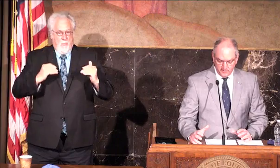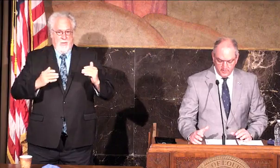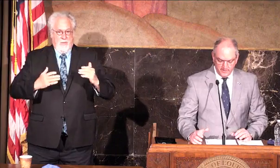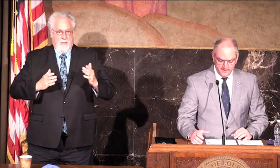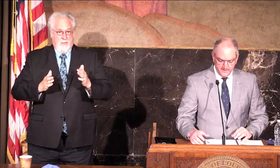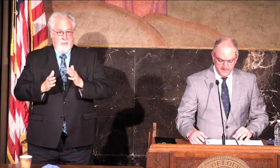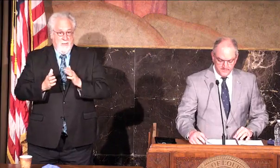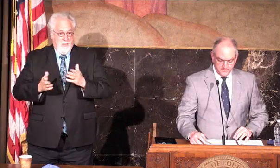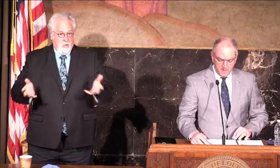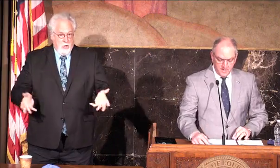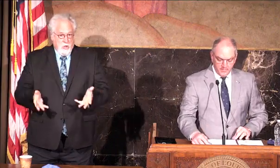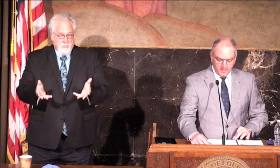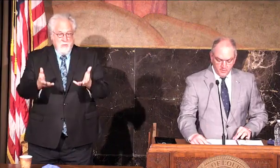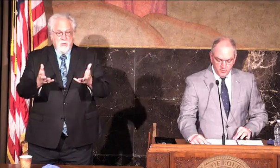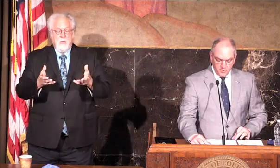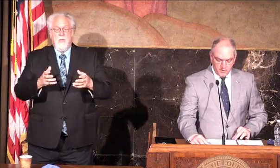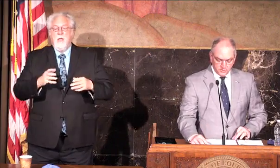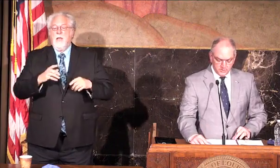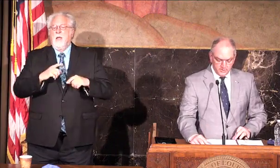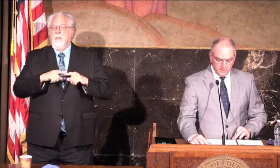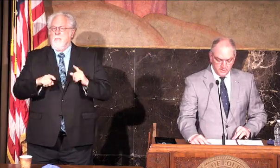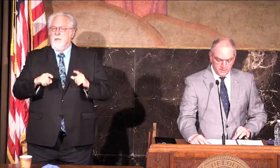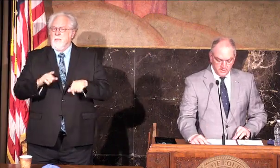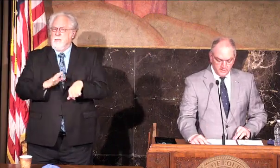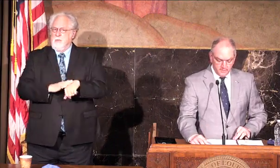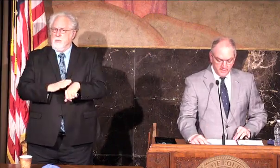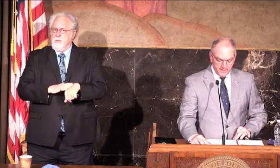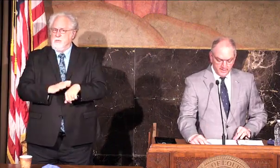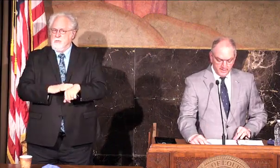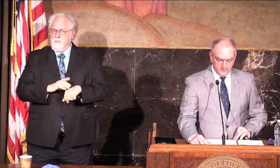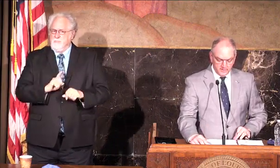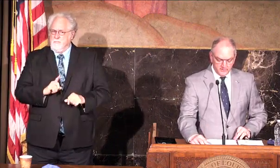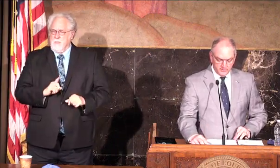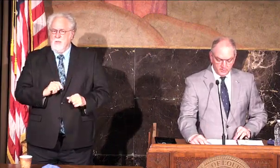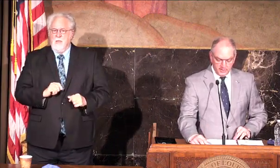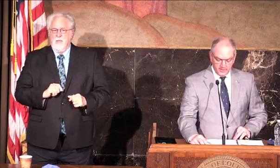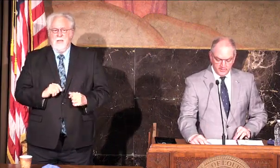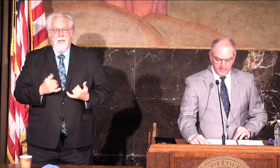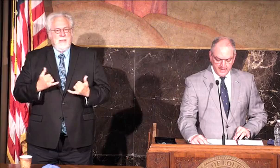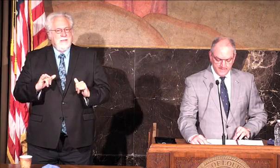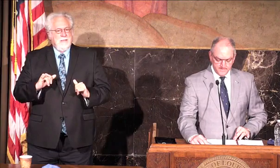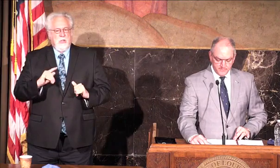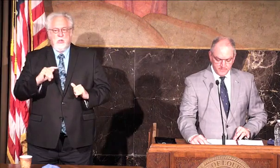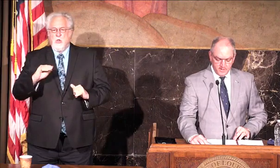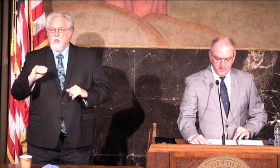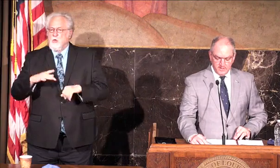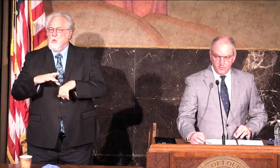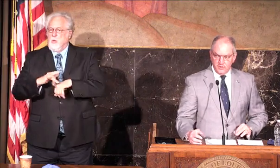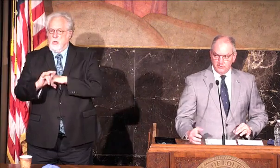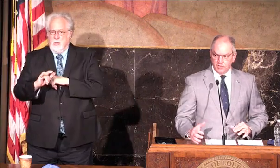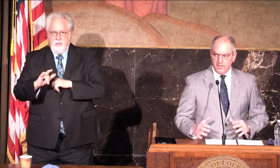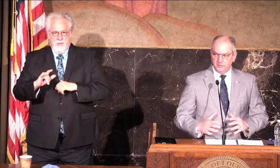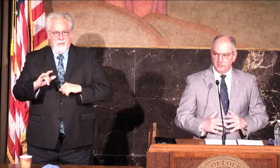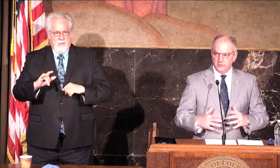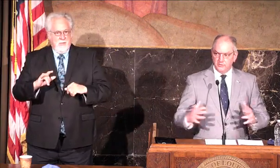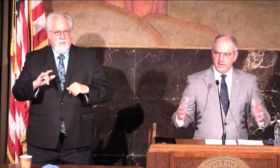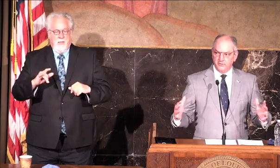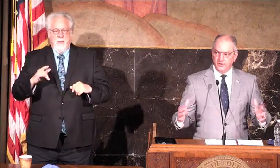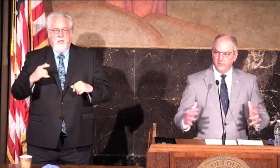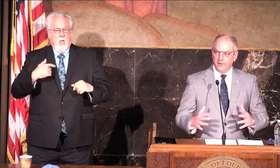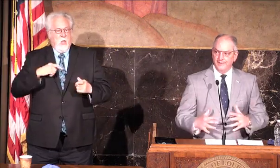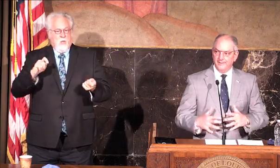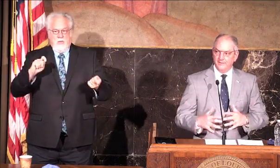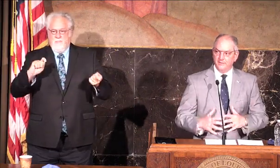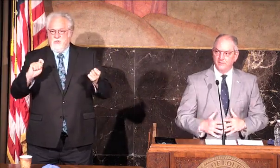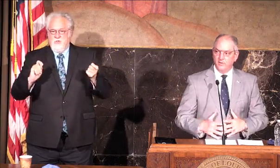to everyone. But I do want to caution everybody that it's still too early to say that we have changed the